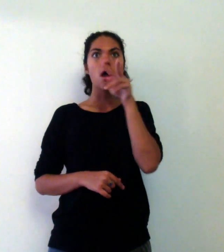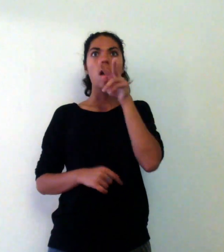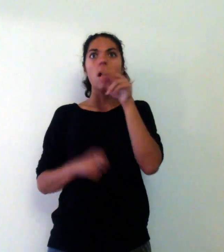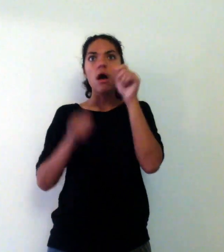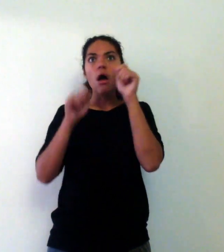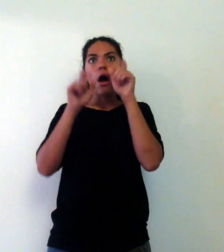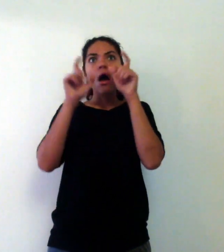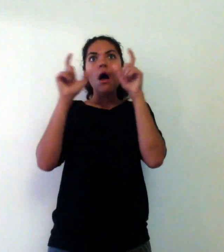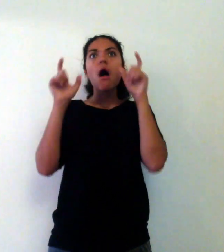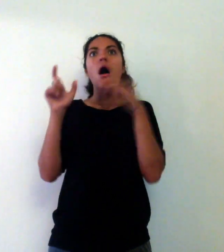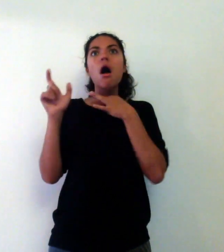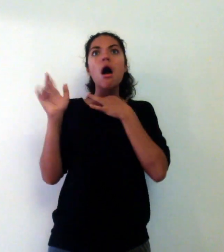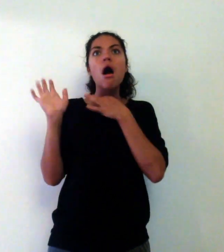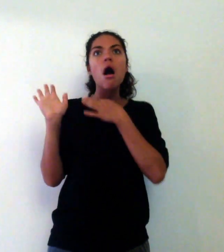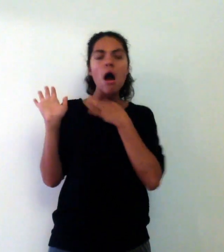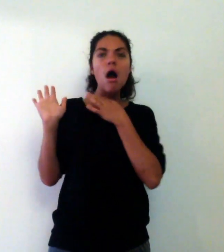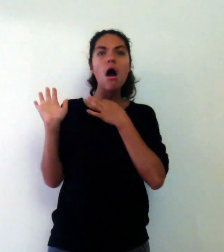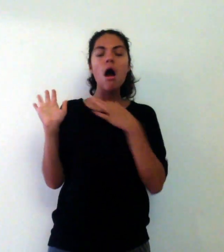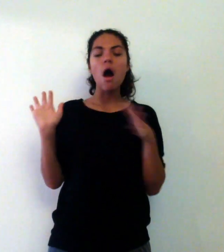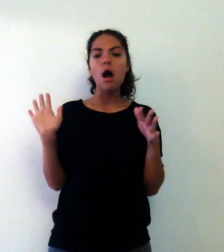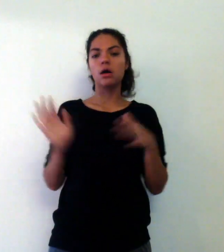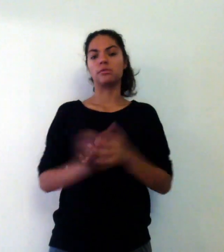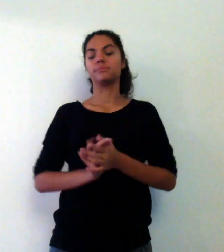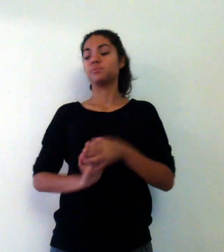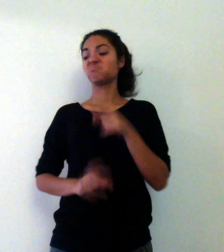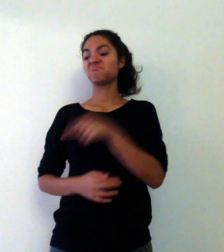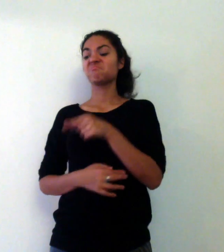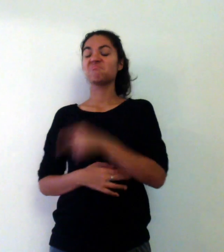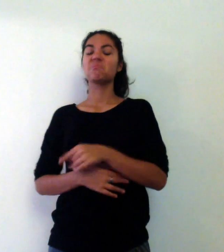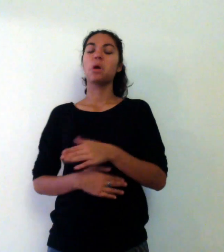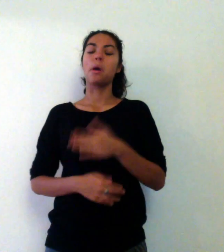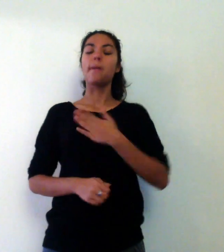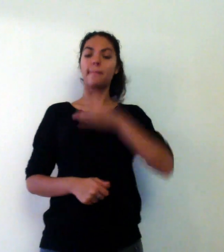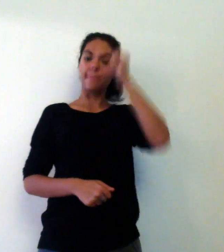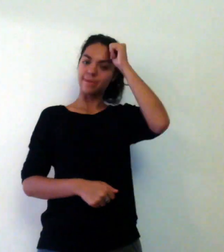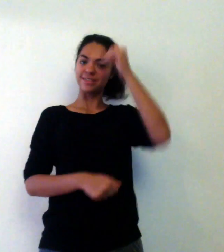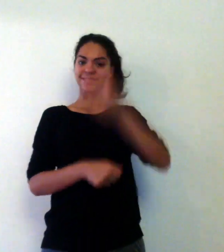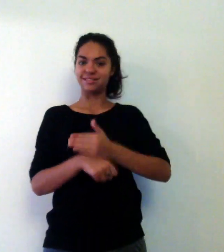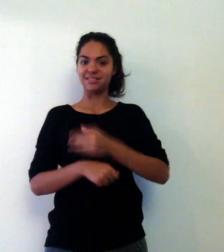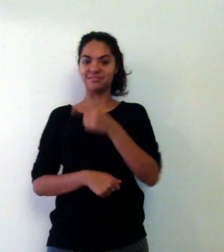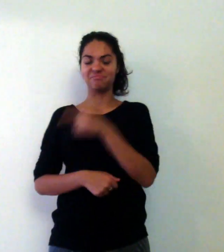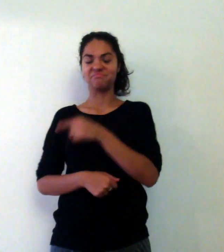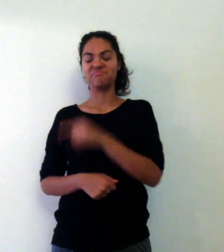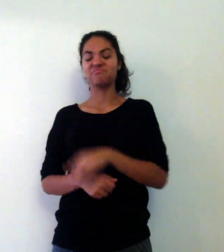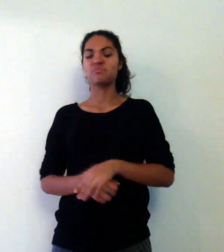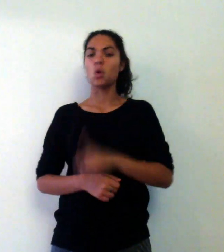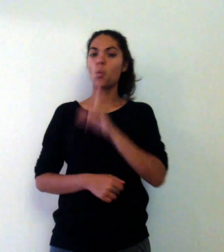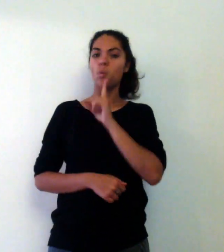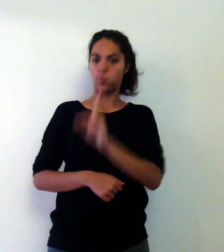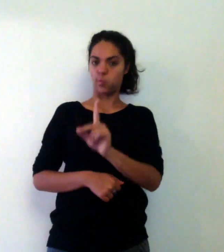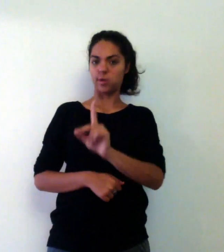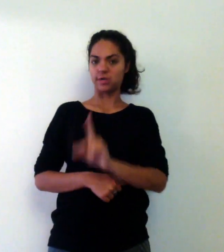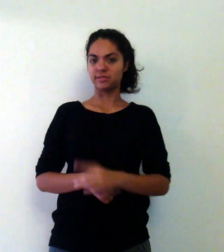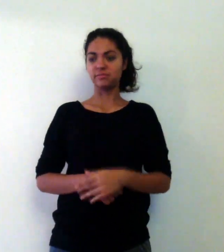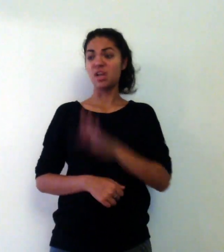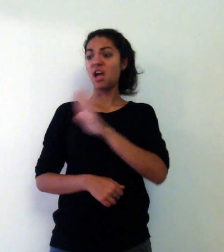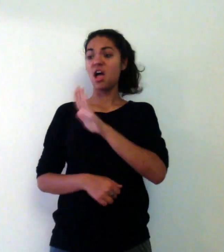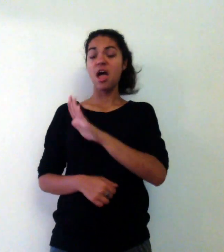intrigue. Then little Nate, at age 1, when his whole worldview was exhausted in one word, cookie.